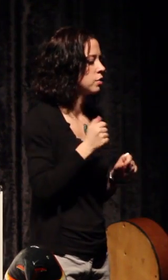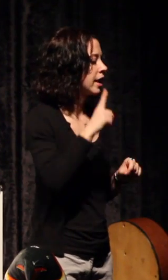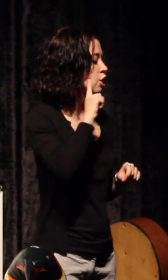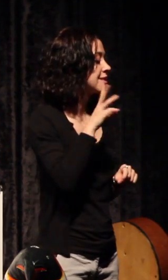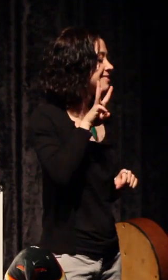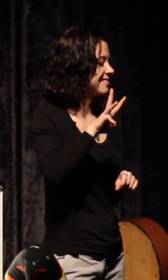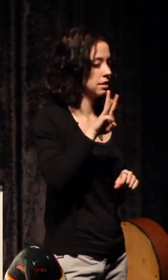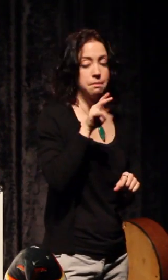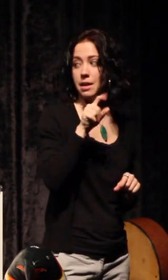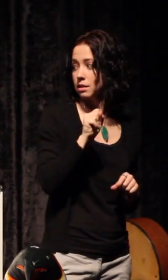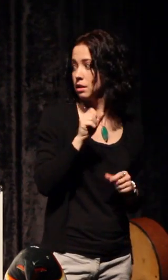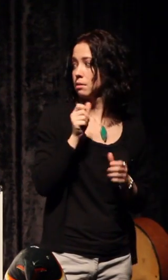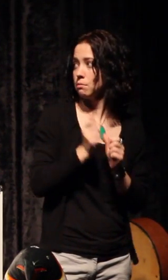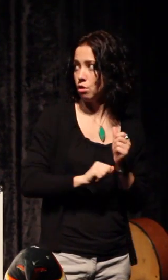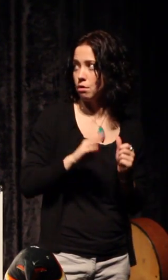measure.